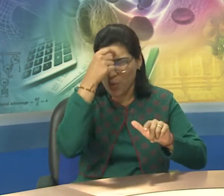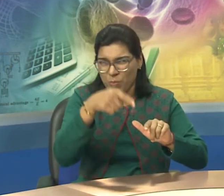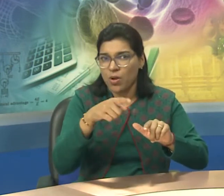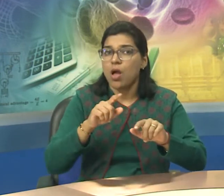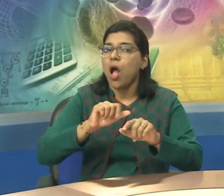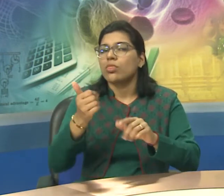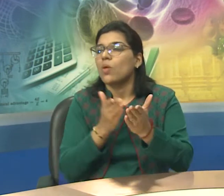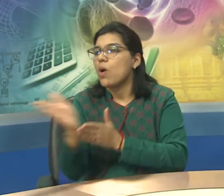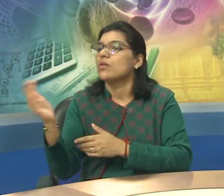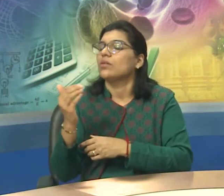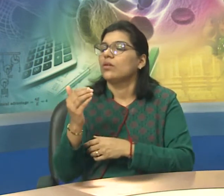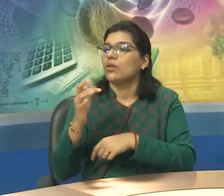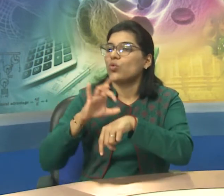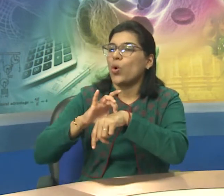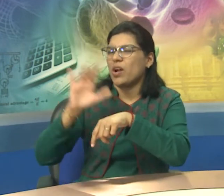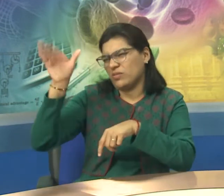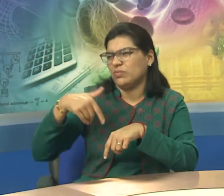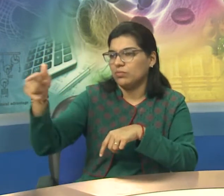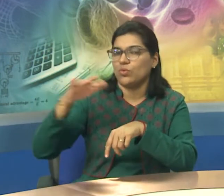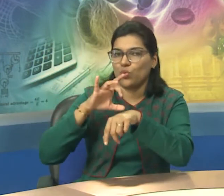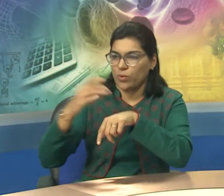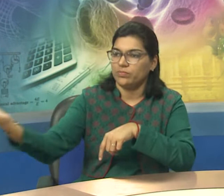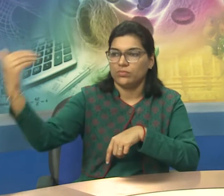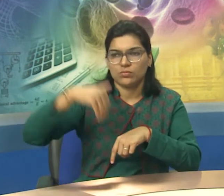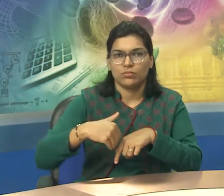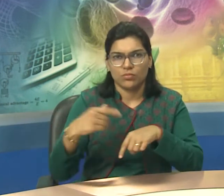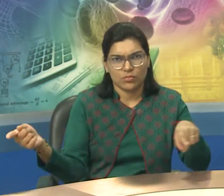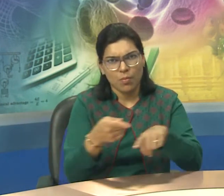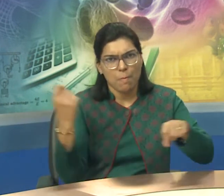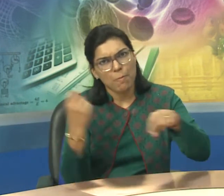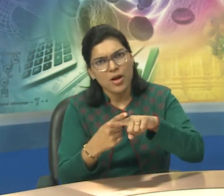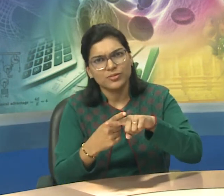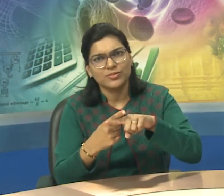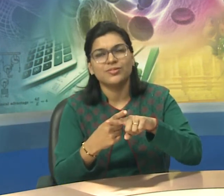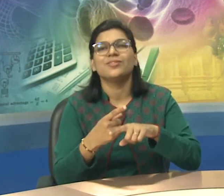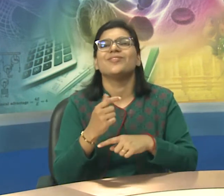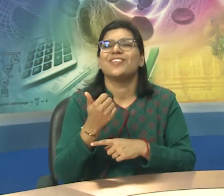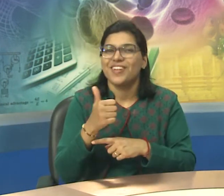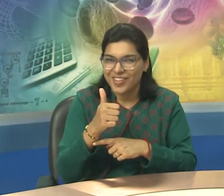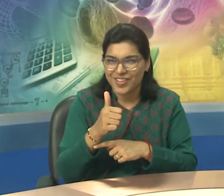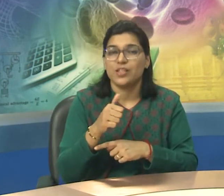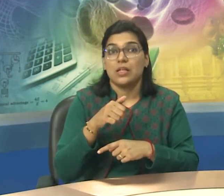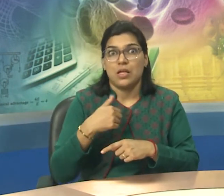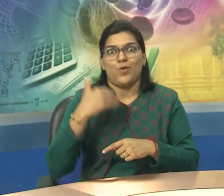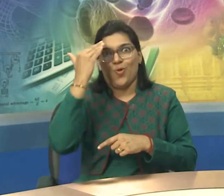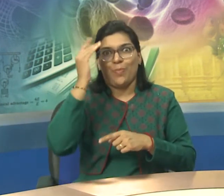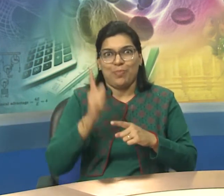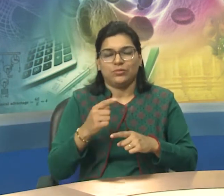because if the organization doesn't understand its